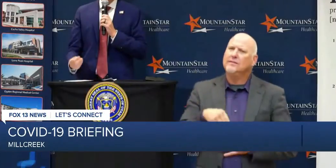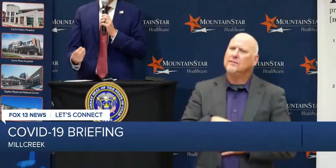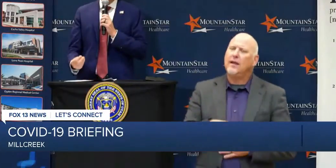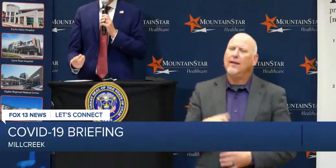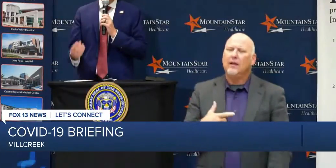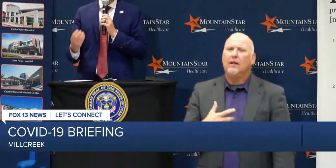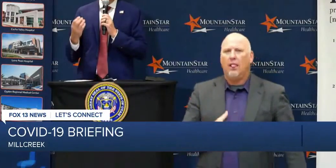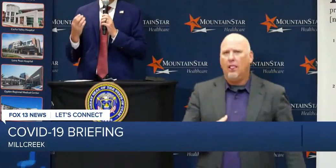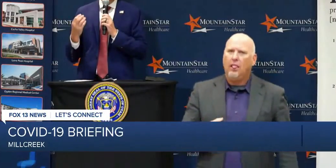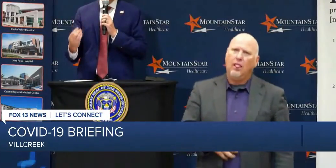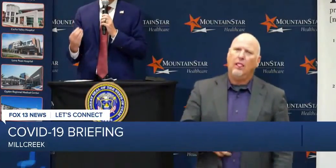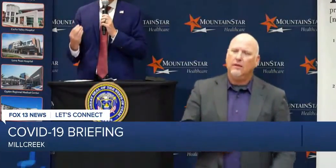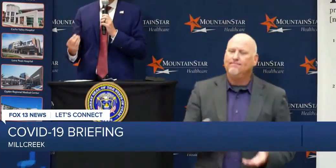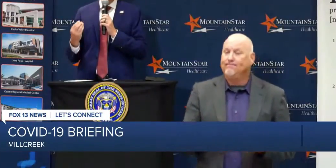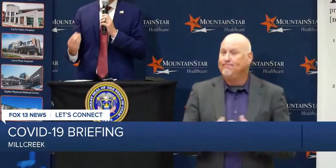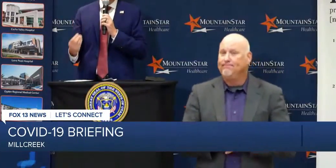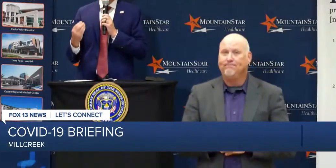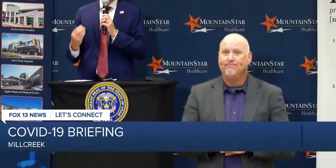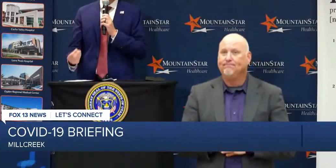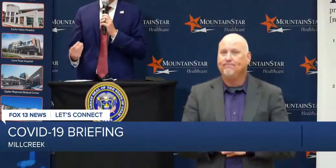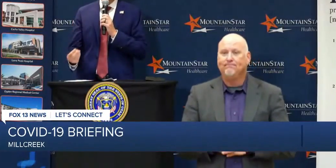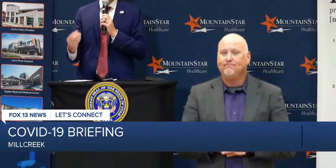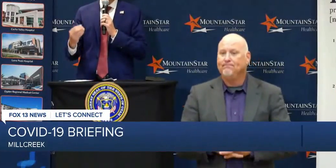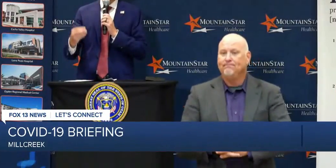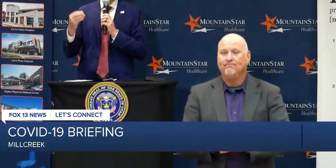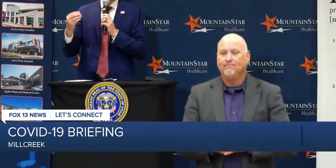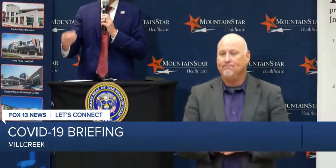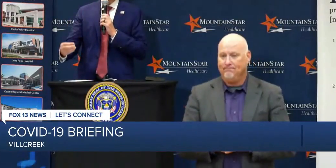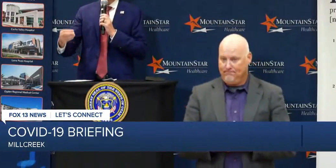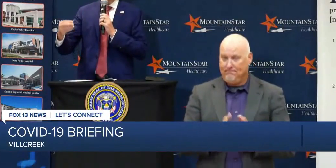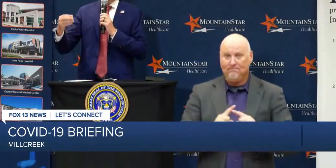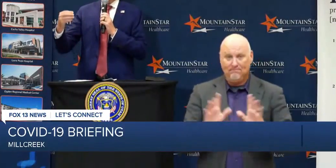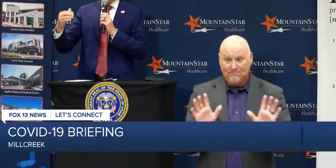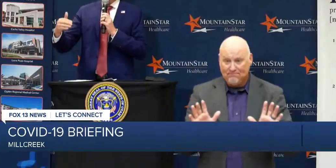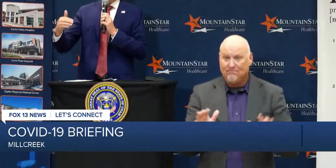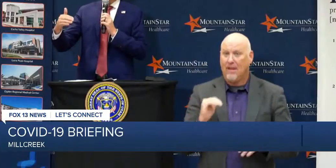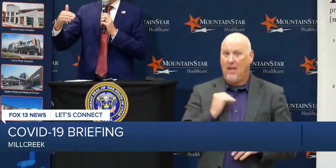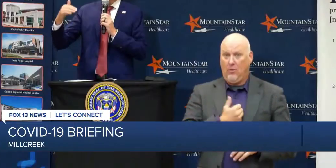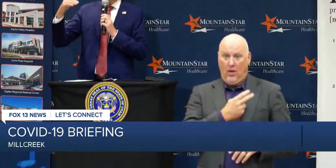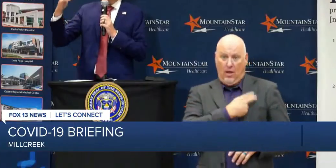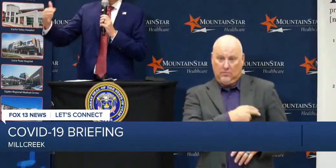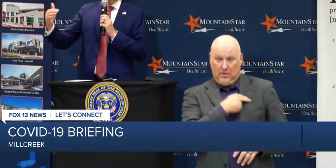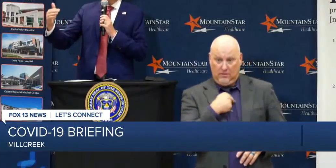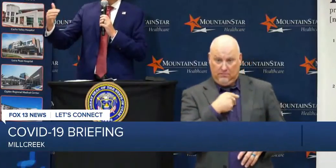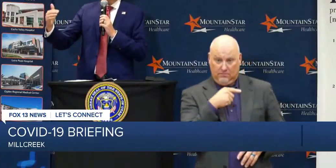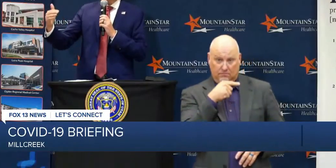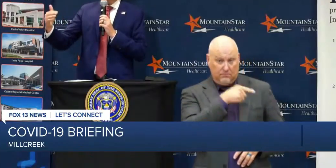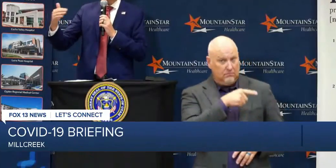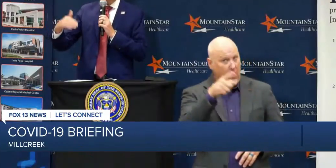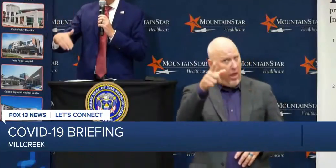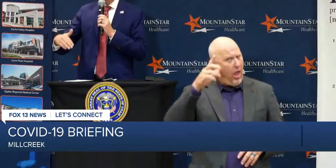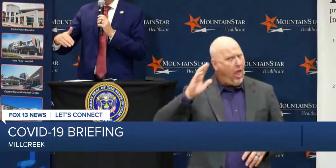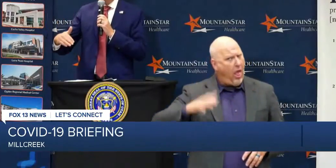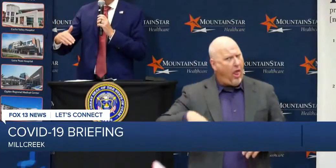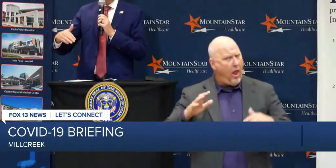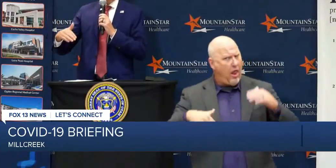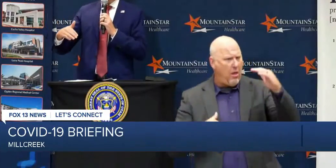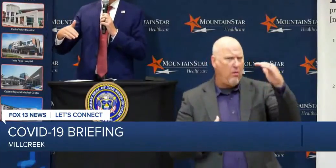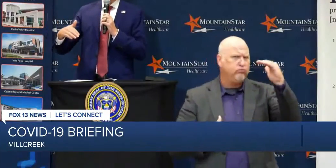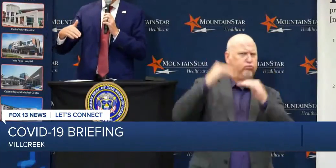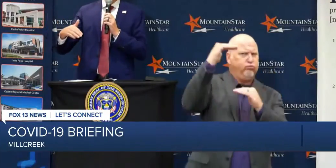Now our hospitals, we do not have as many people hospitalized now as we did at the high point or the low